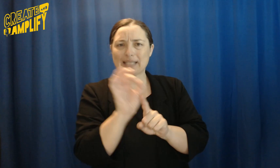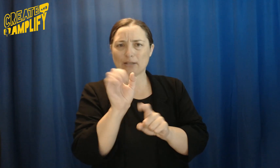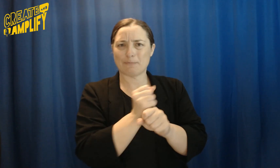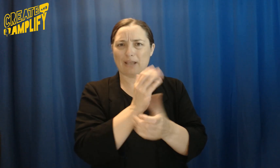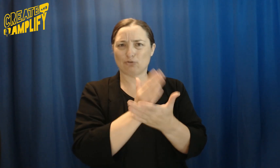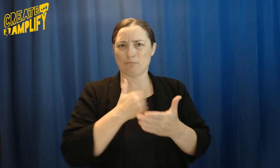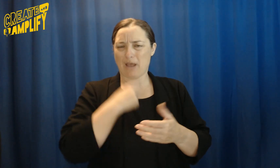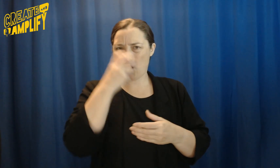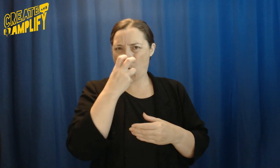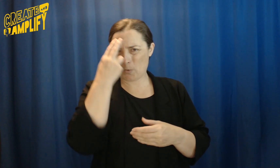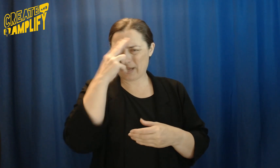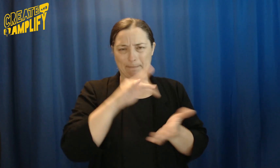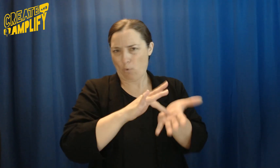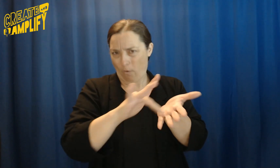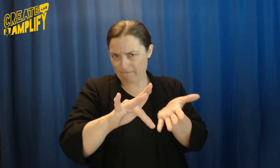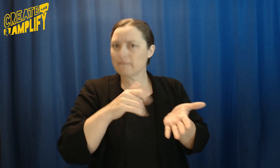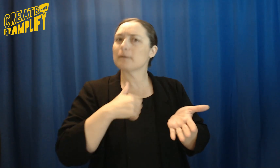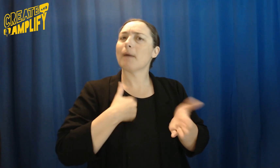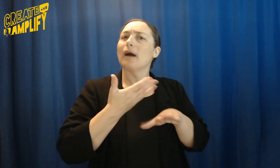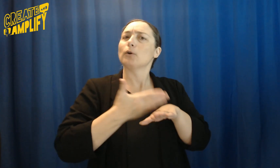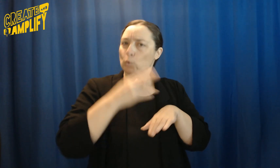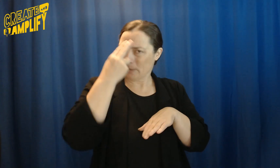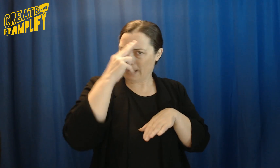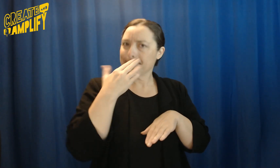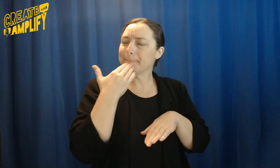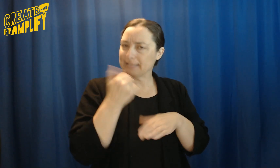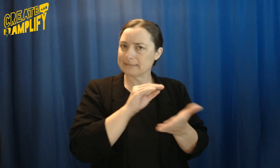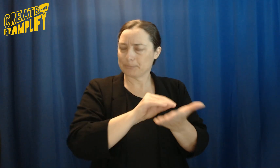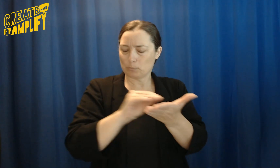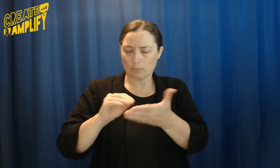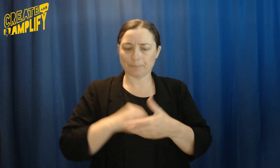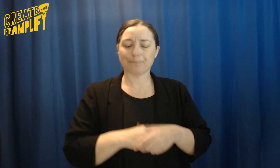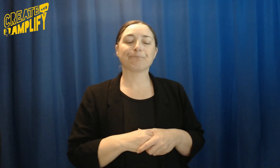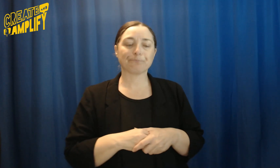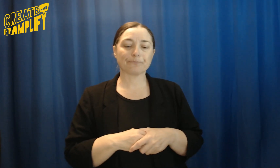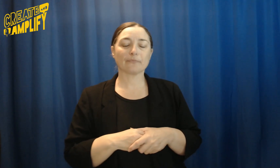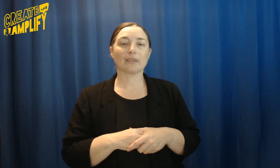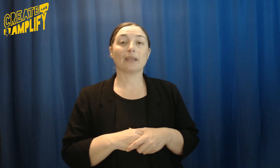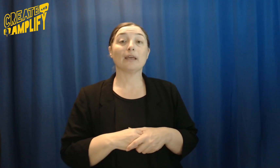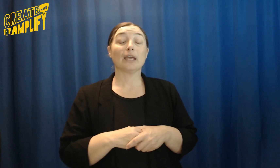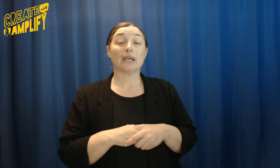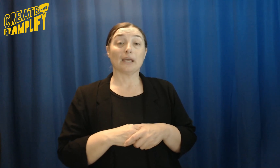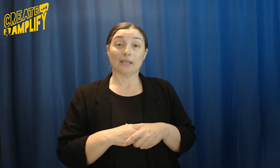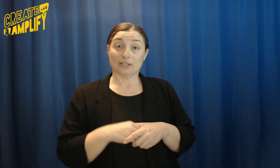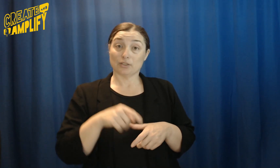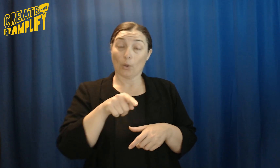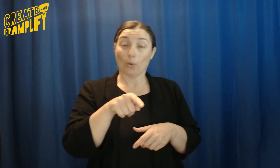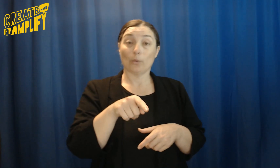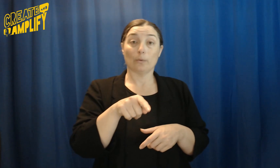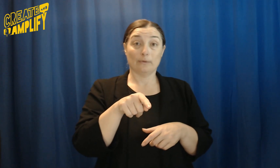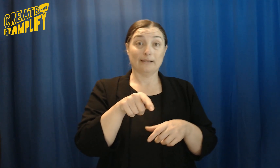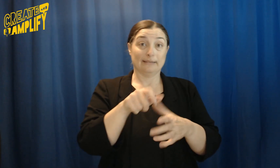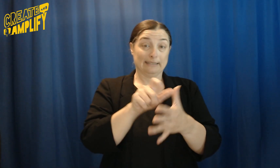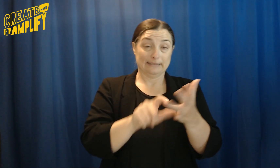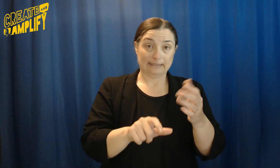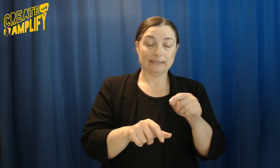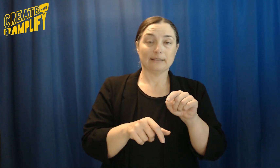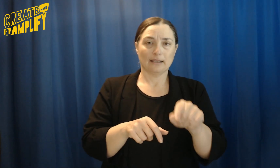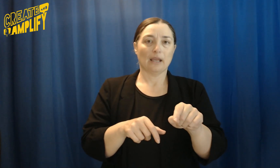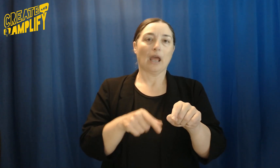longer used? Please use this name. So I did that, but they didn't do it right. And the dentist said my old name about 80,000 times.